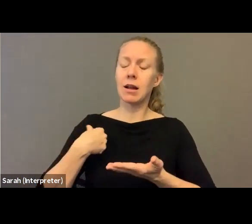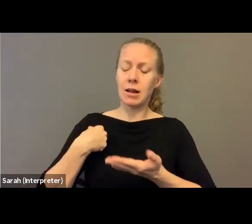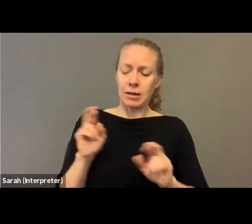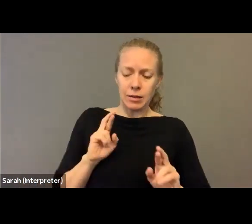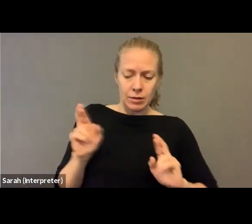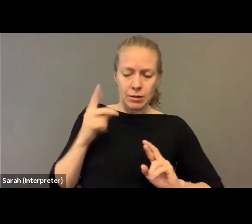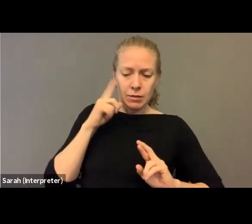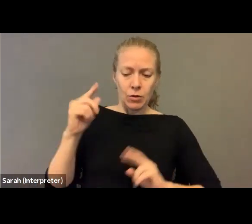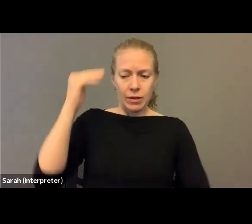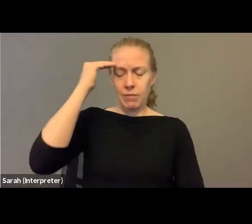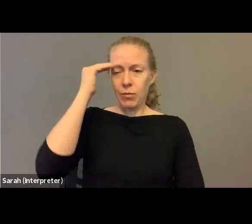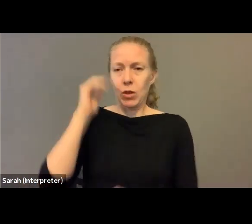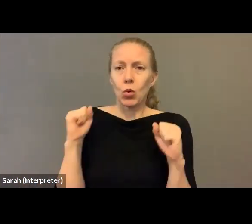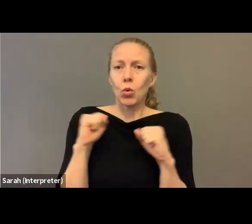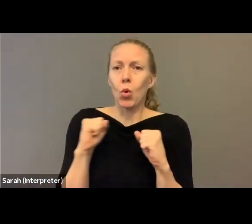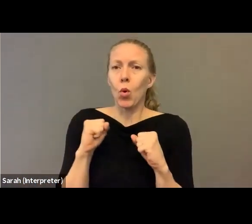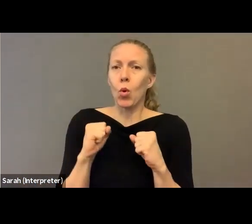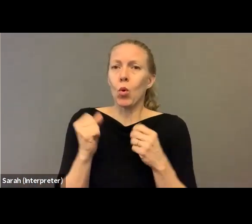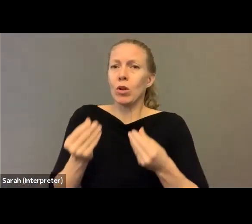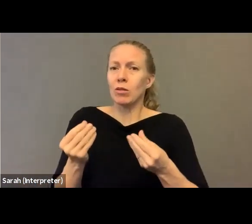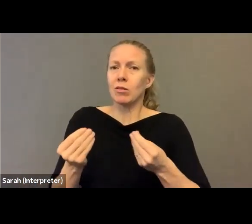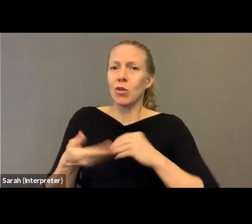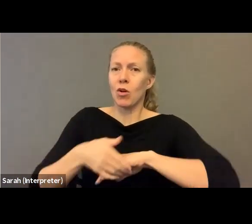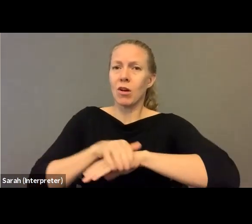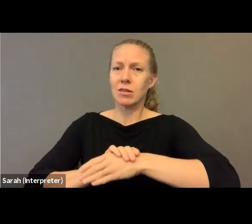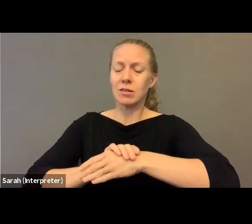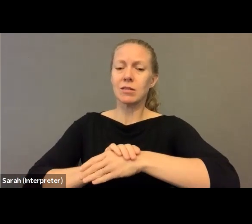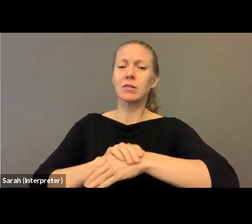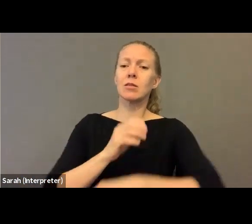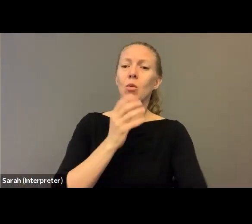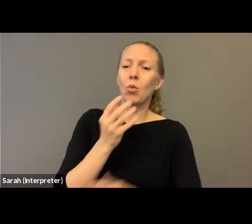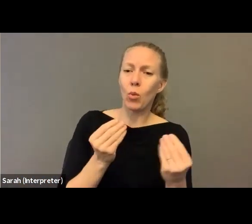turned warm, then wet, then red.